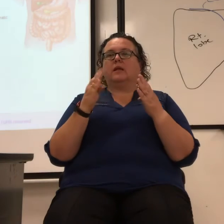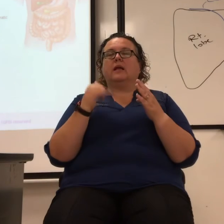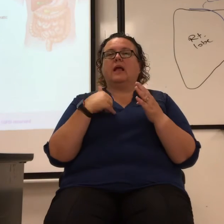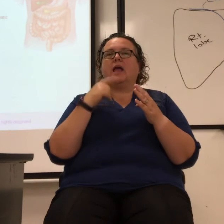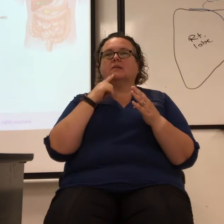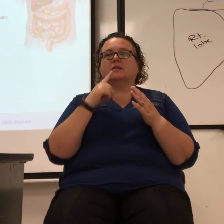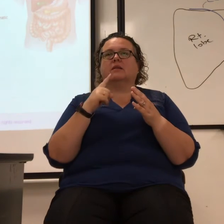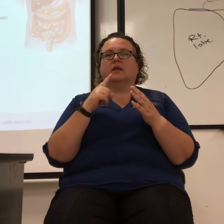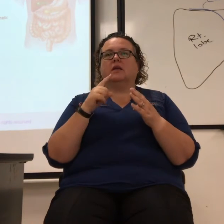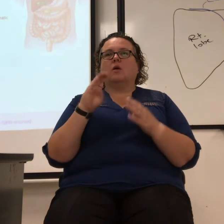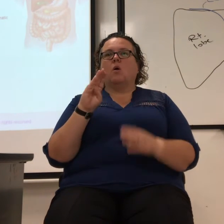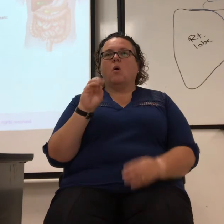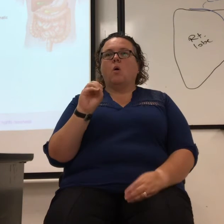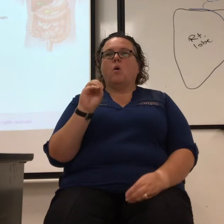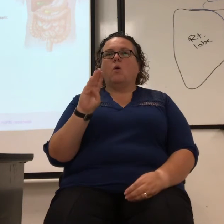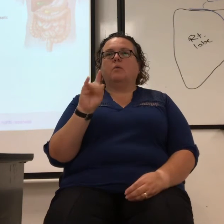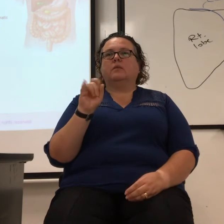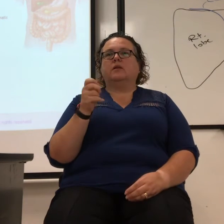obliterated